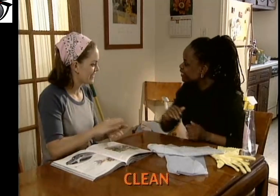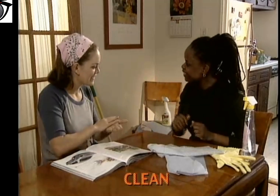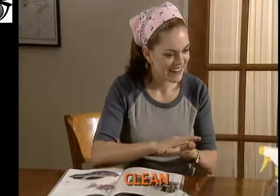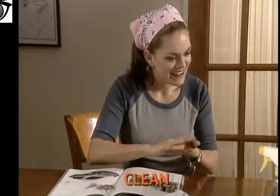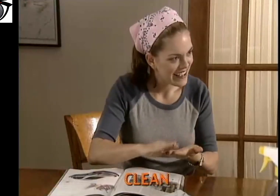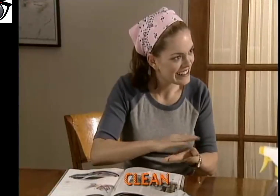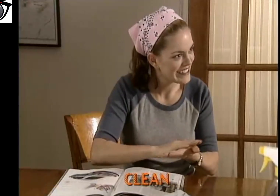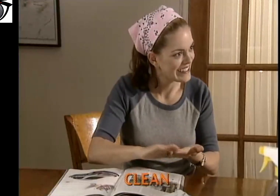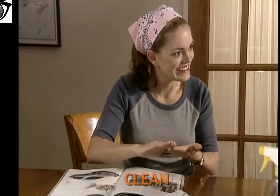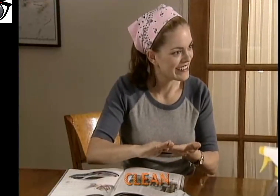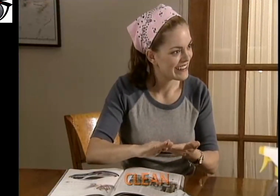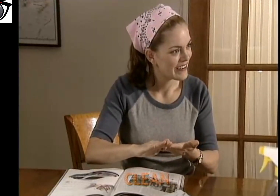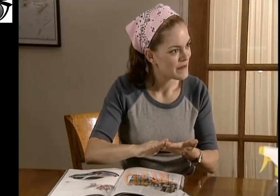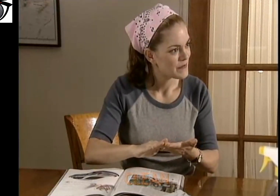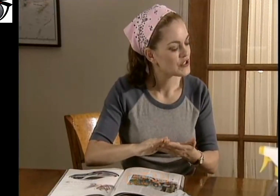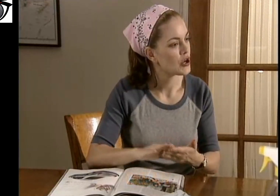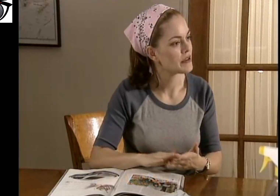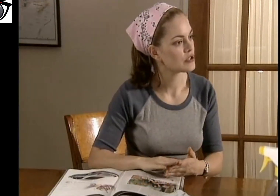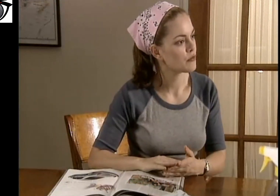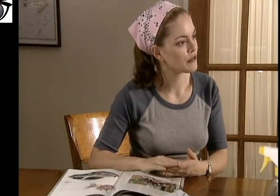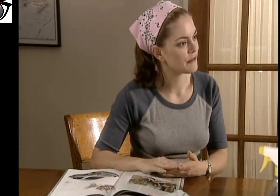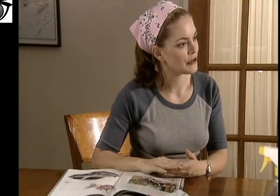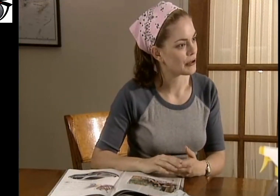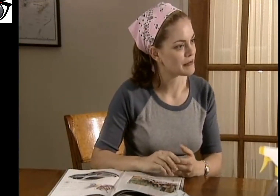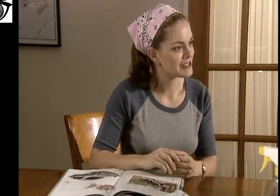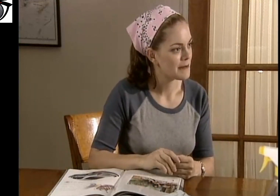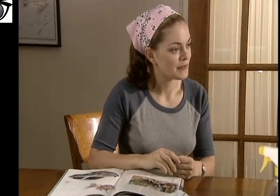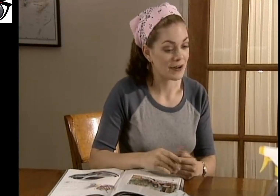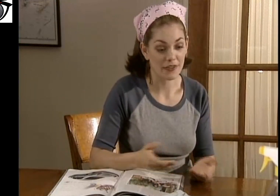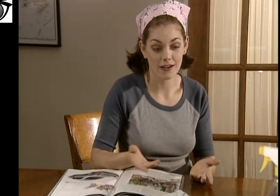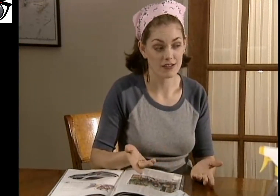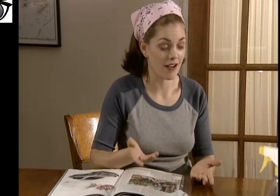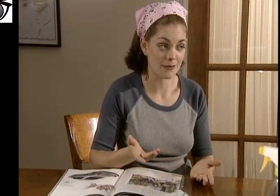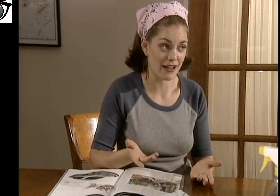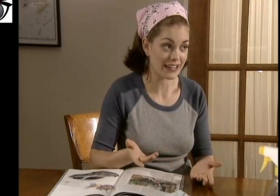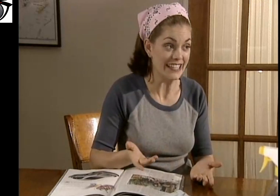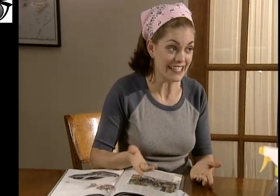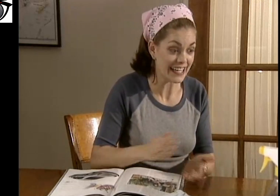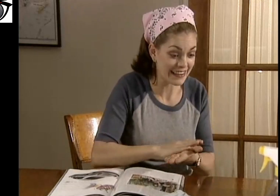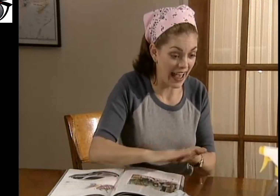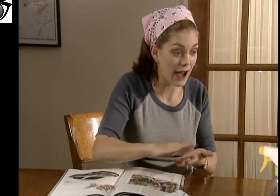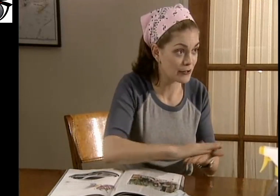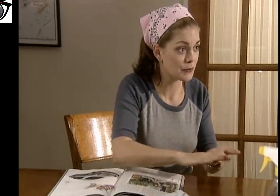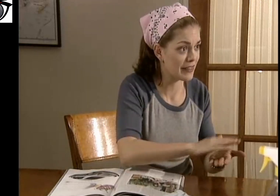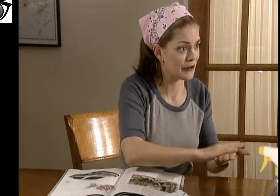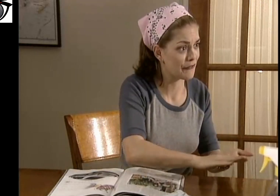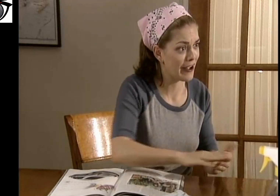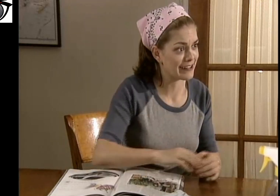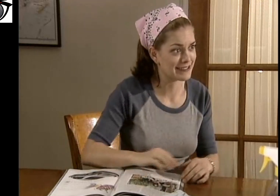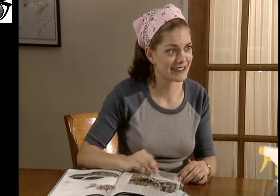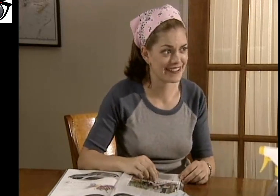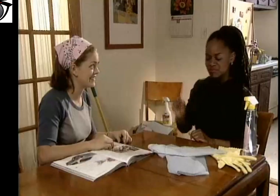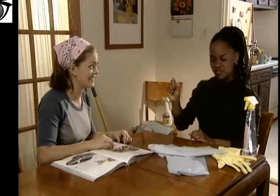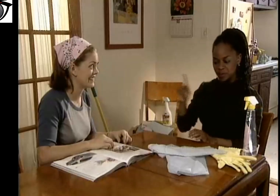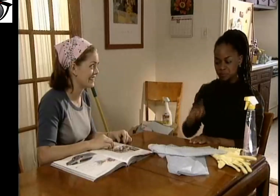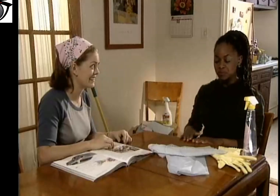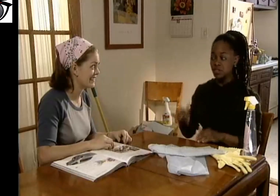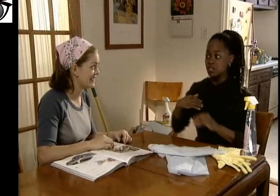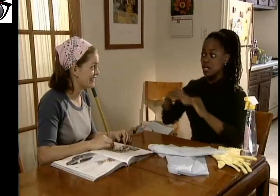Clean. Clean. Show me some more verbs. I don't think I'll talk about cleaning the house with your